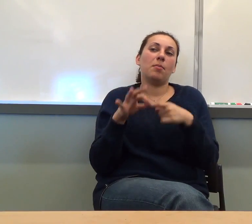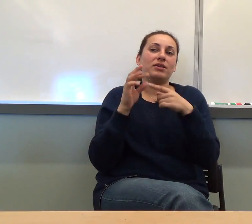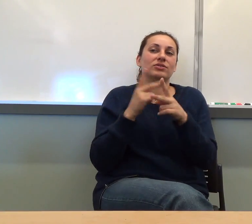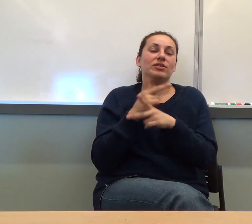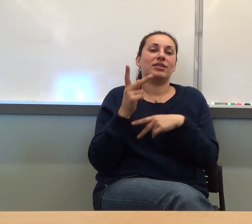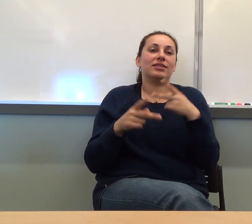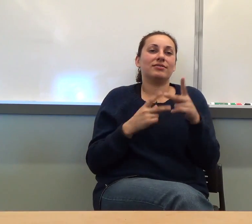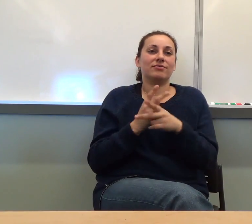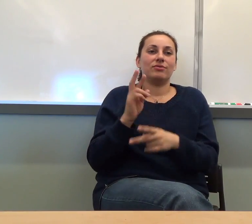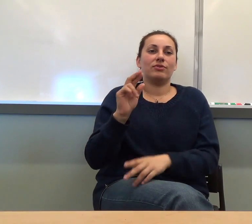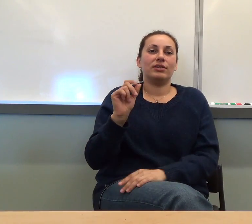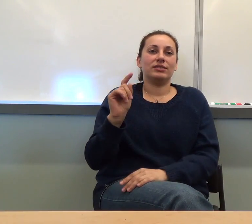different units